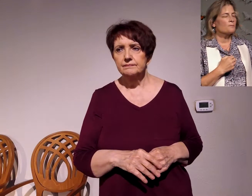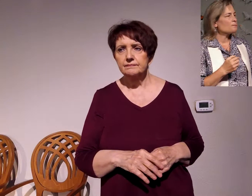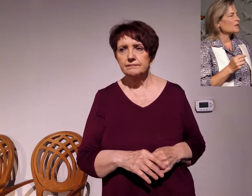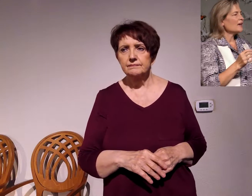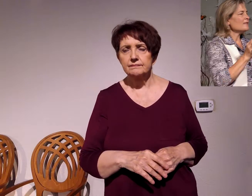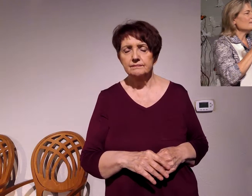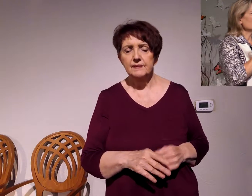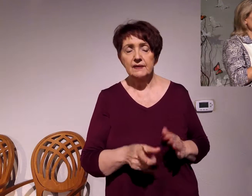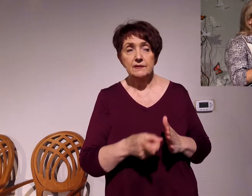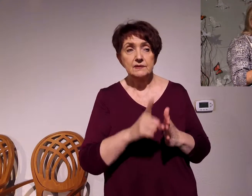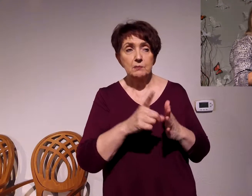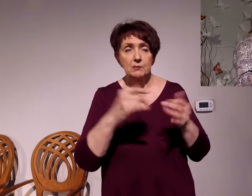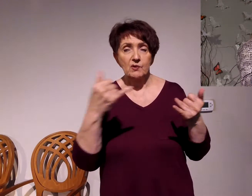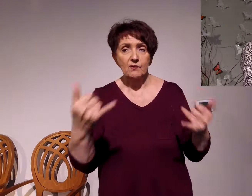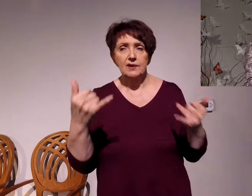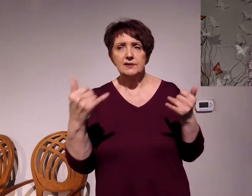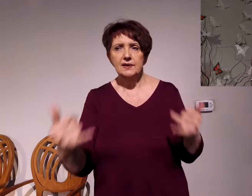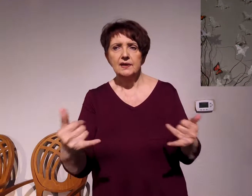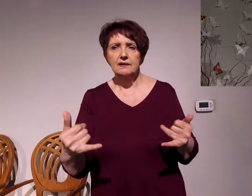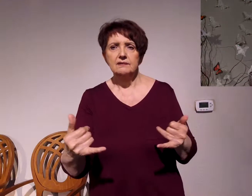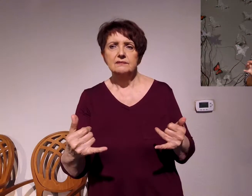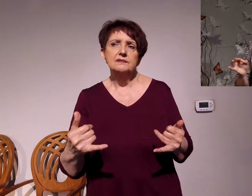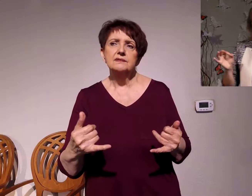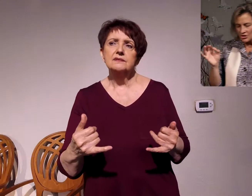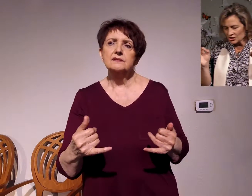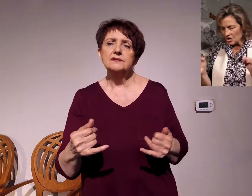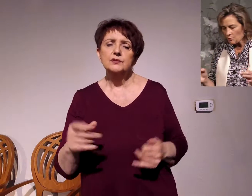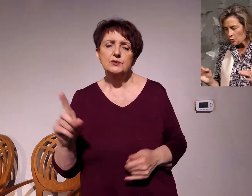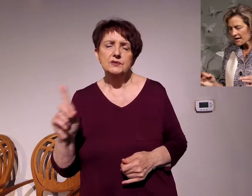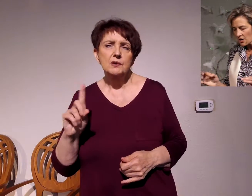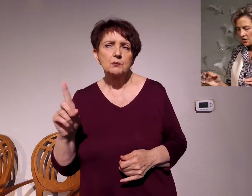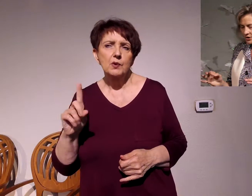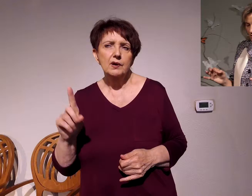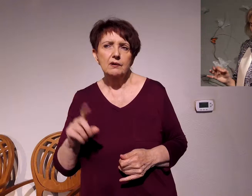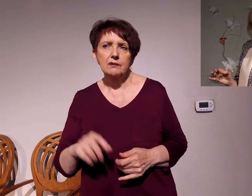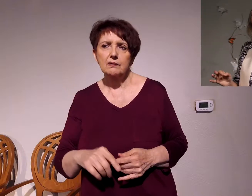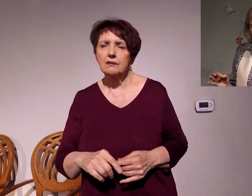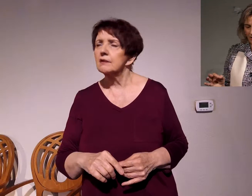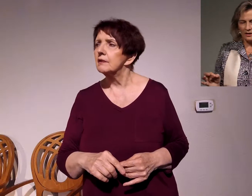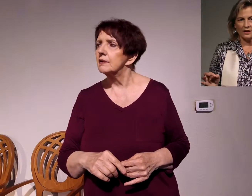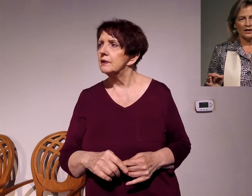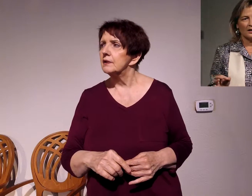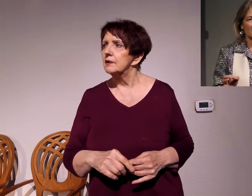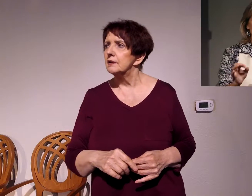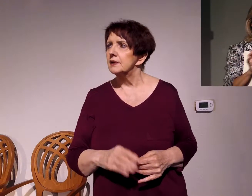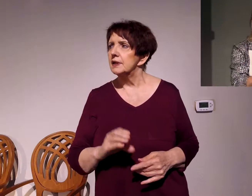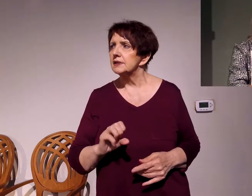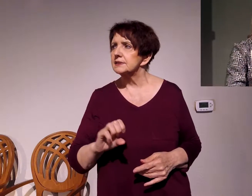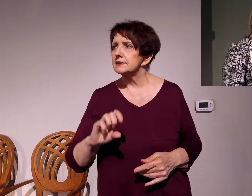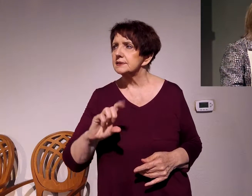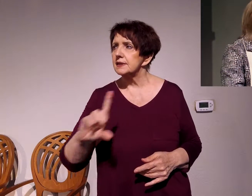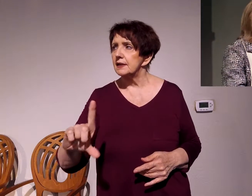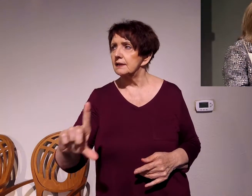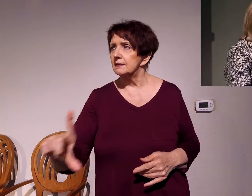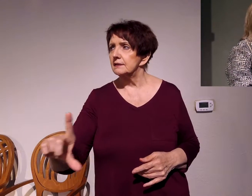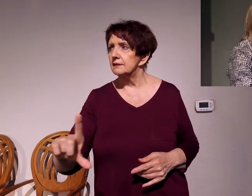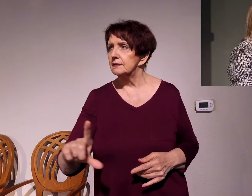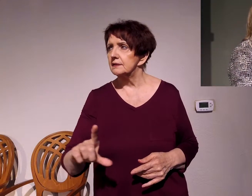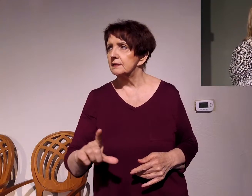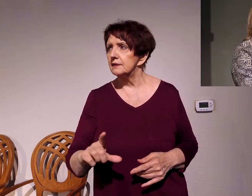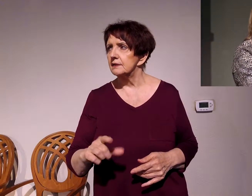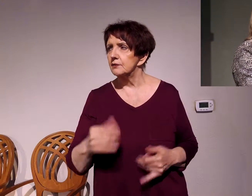In this moment, there is somewhere a cell, at